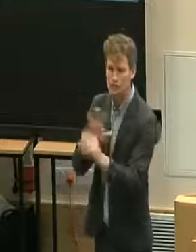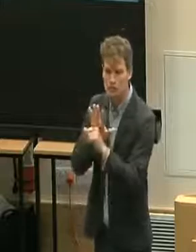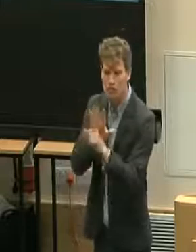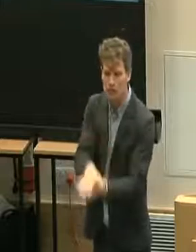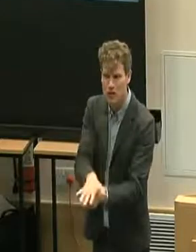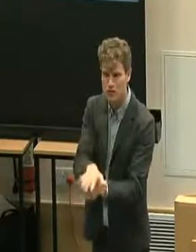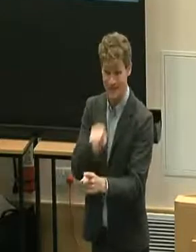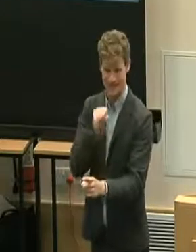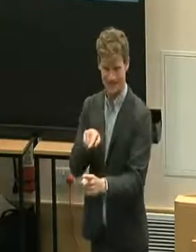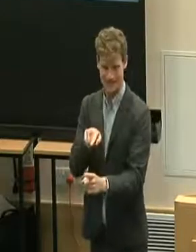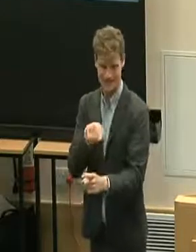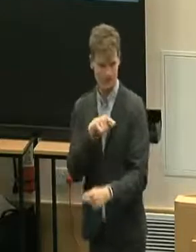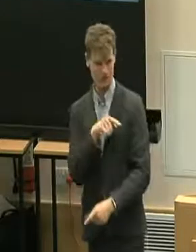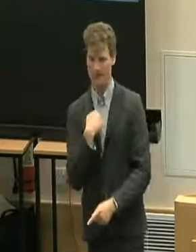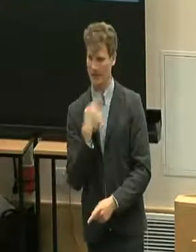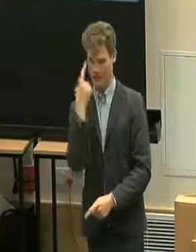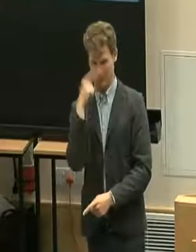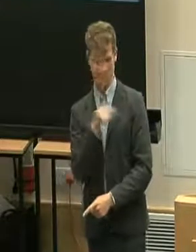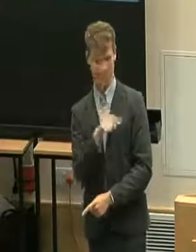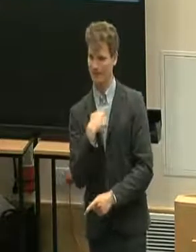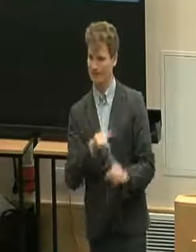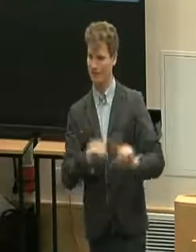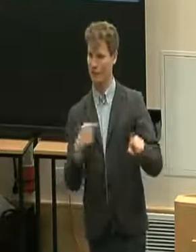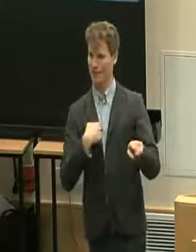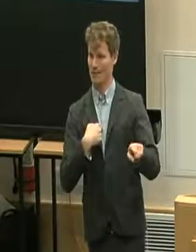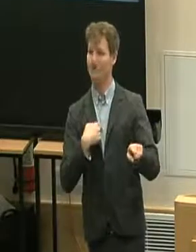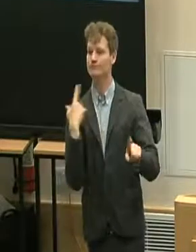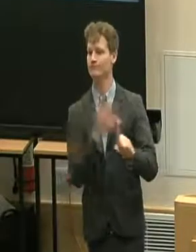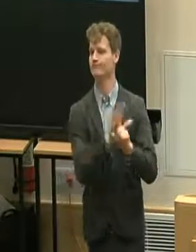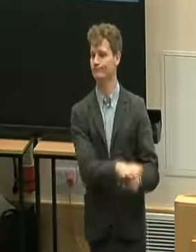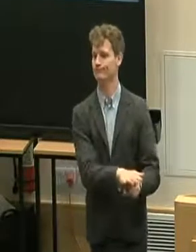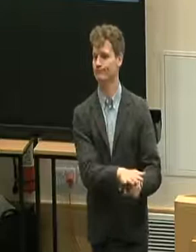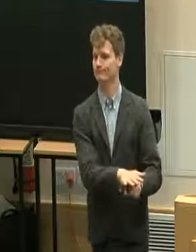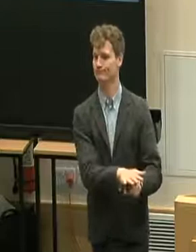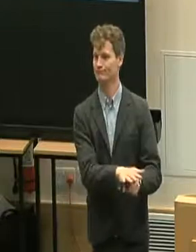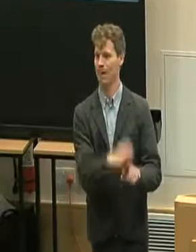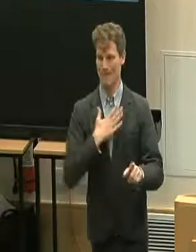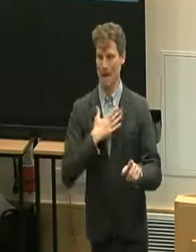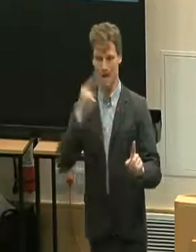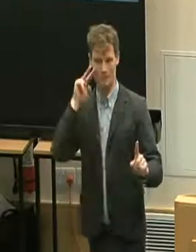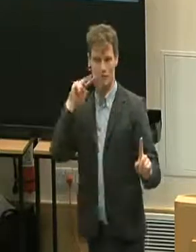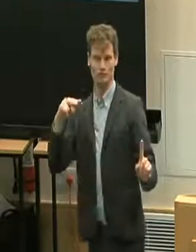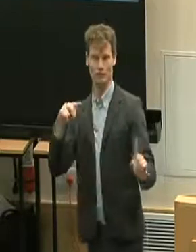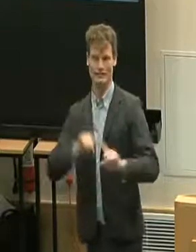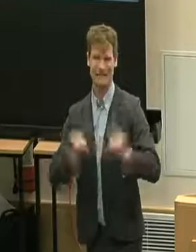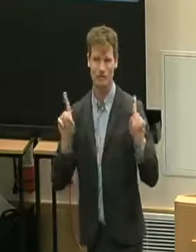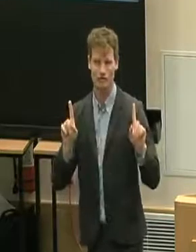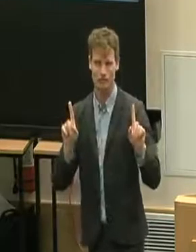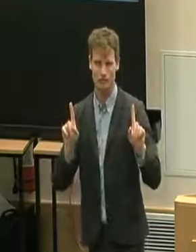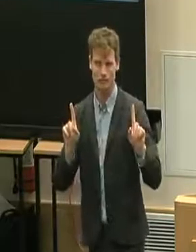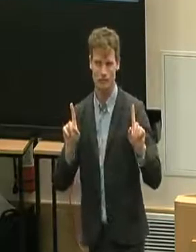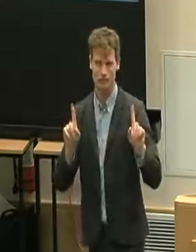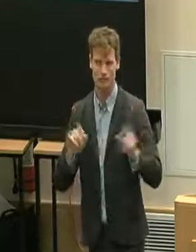different, and that impairment may not exist. In fact, for that perception